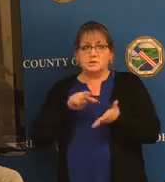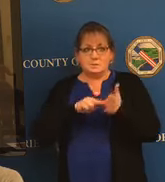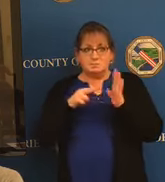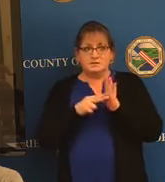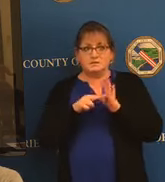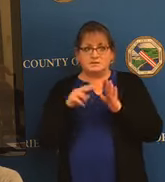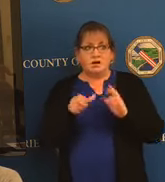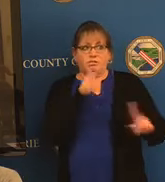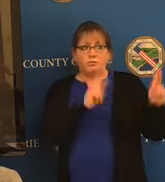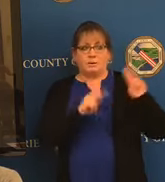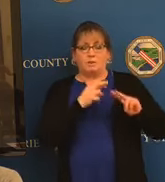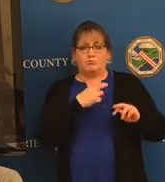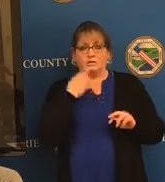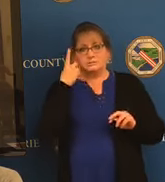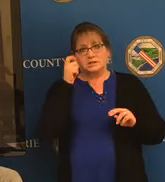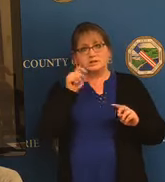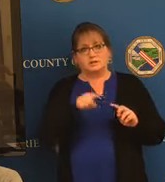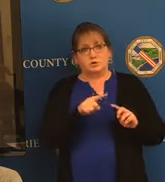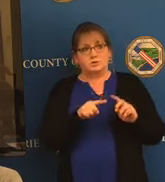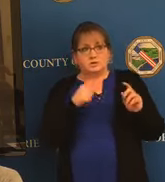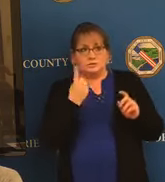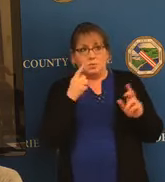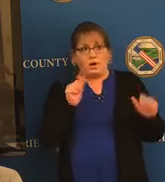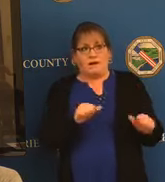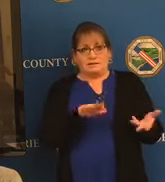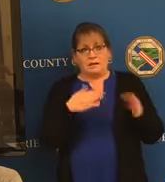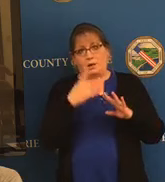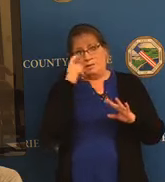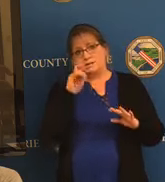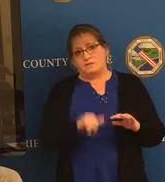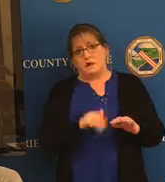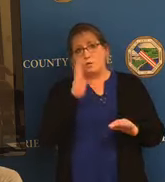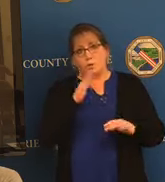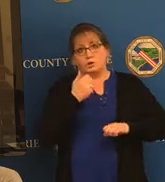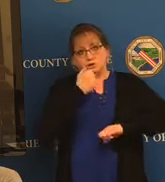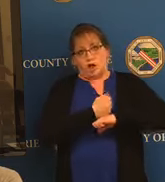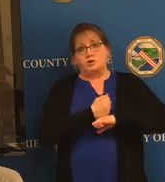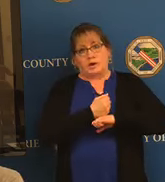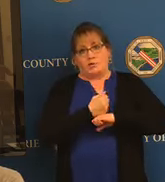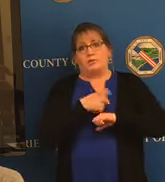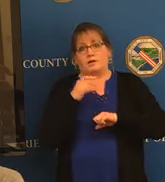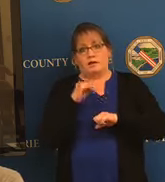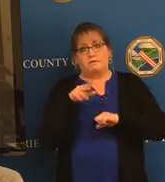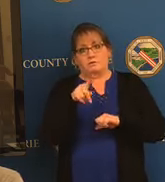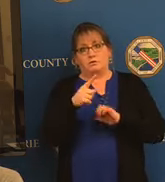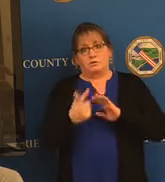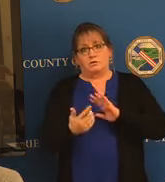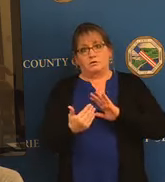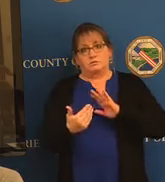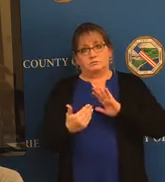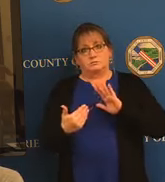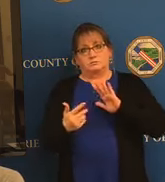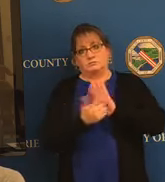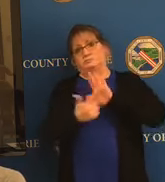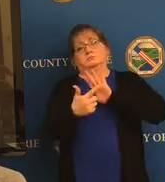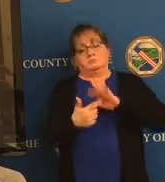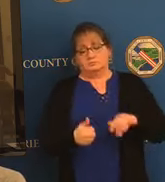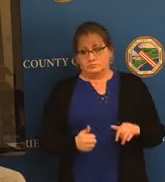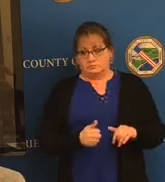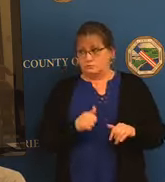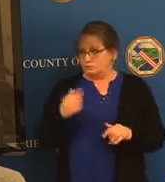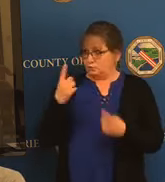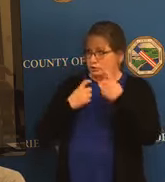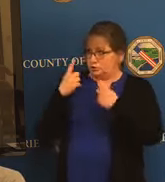public at risk, and someone could die from it, and we will shut you down if you're violating the law. With that, I'll open up to